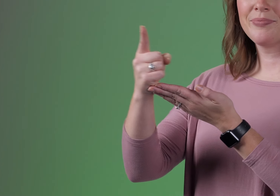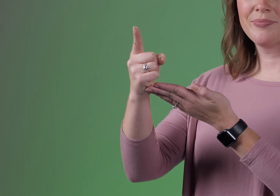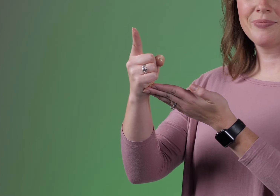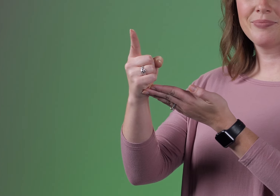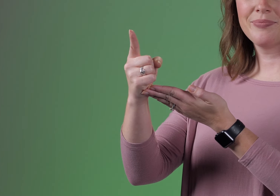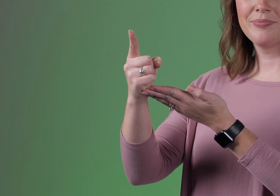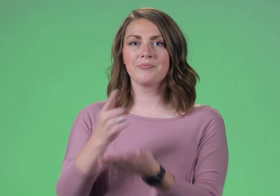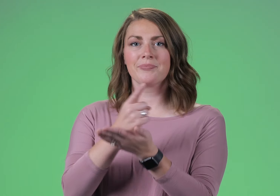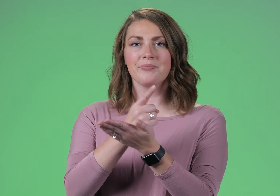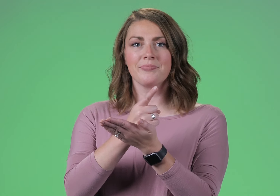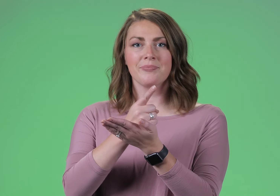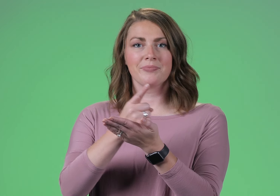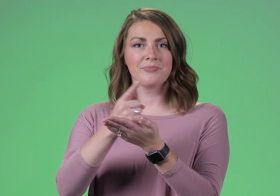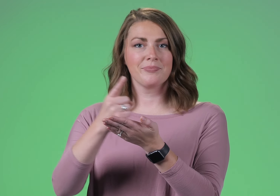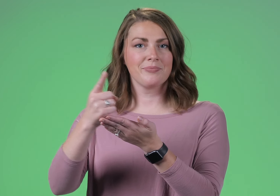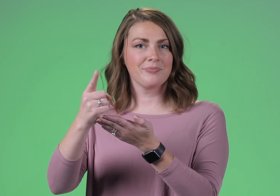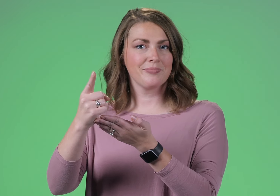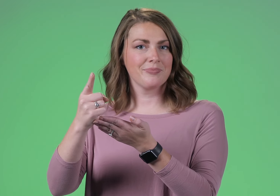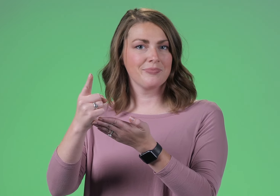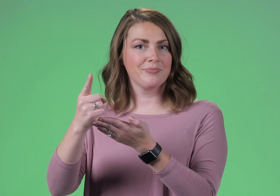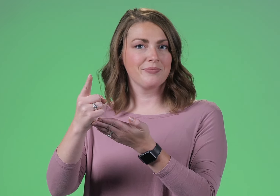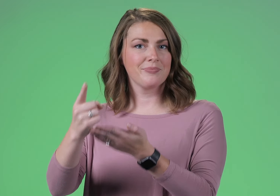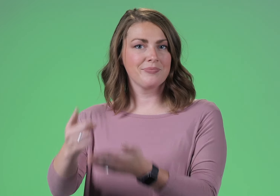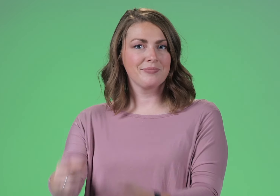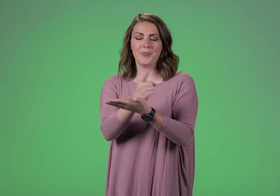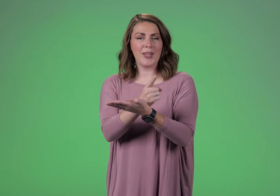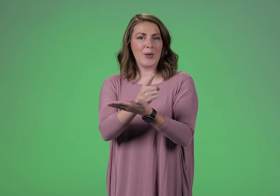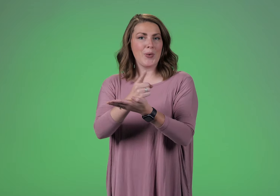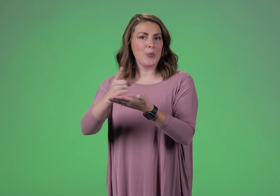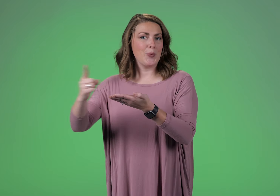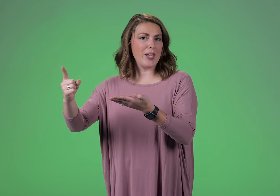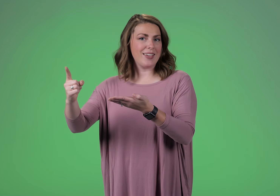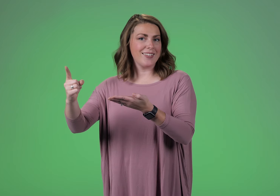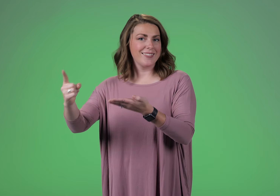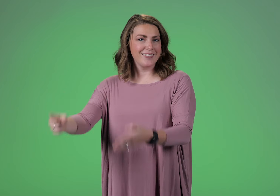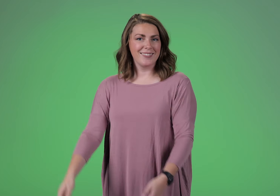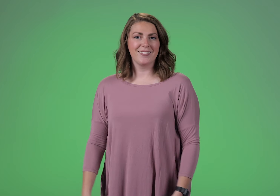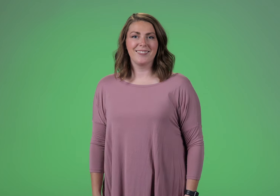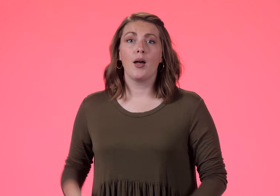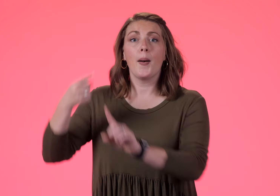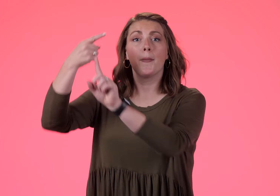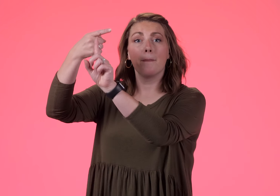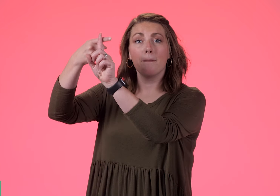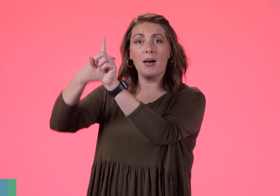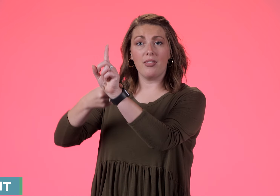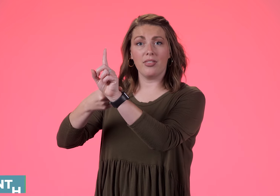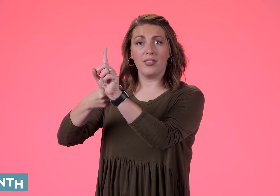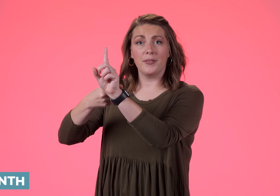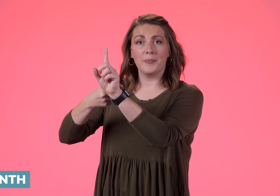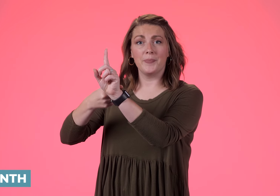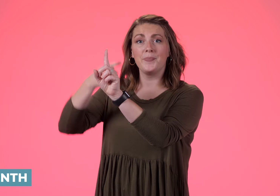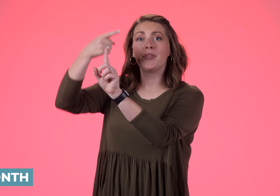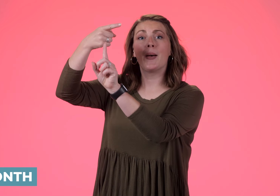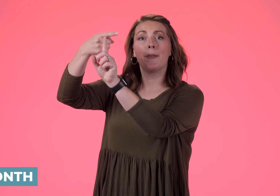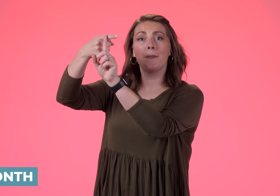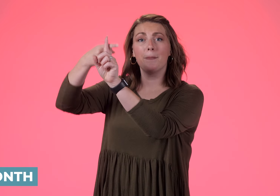hand and it's drawing a line across the whole week. Week. Month.